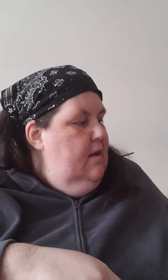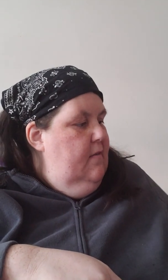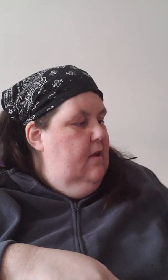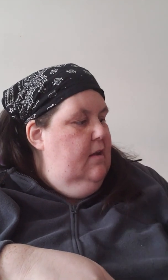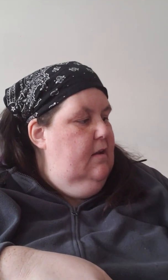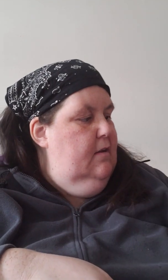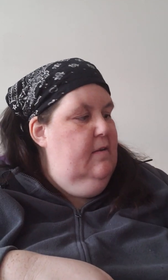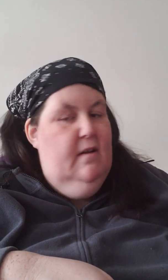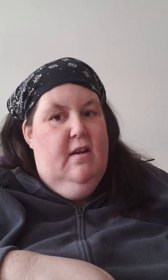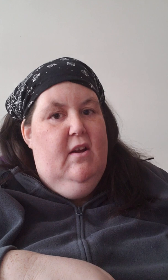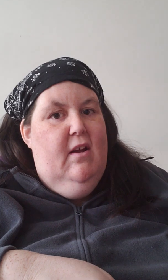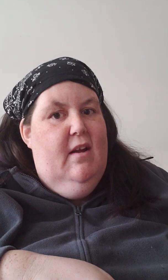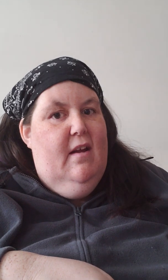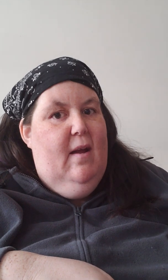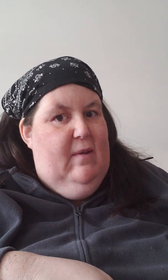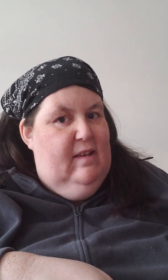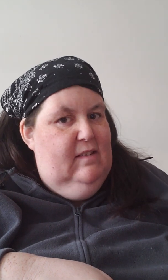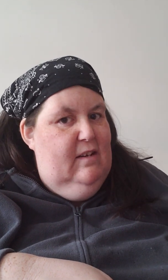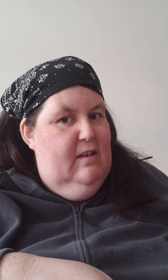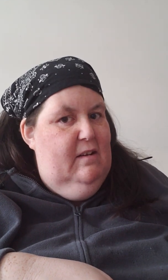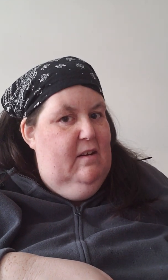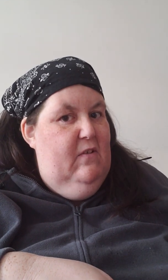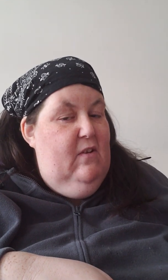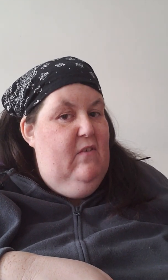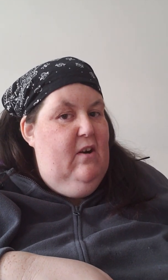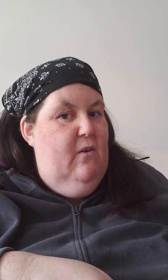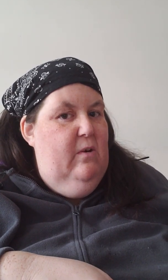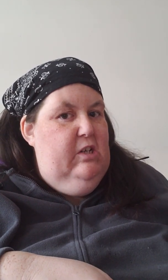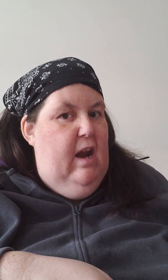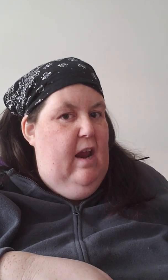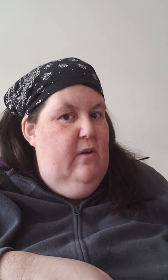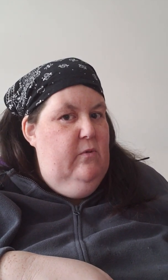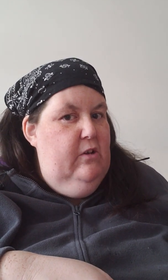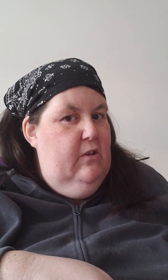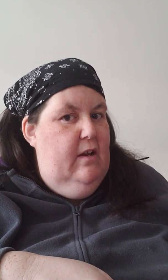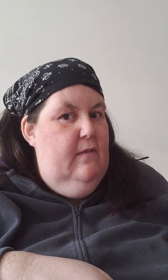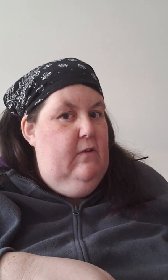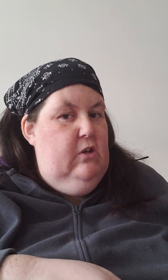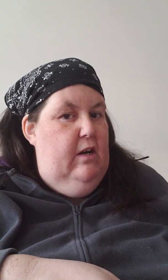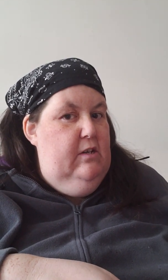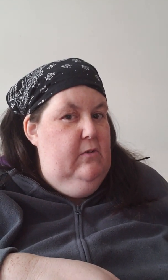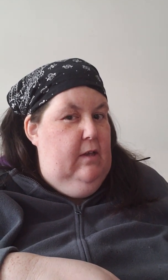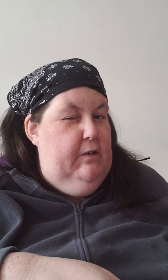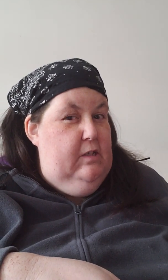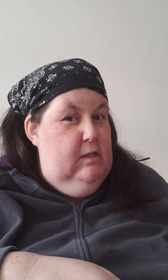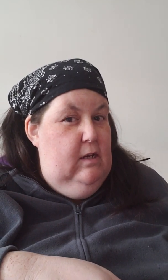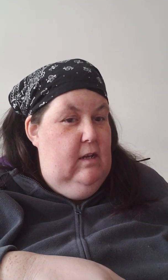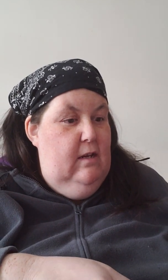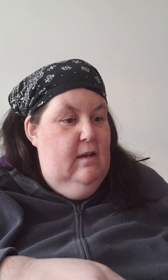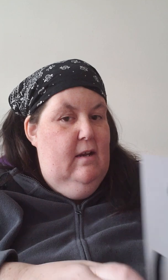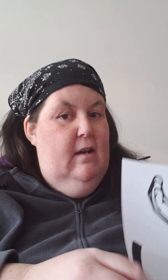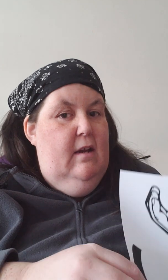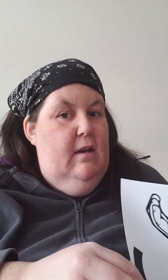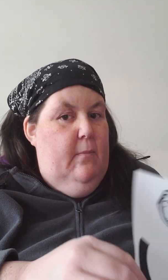And then I'm guessing if you can figure out what your hand would look like if you tried to do a letter C, you're